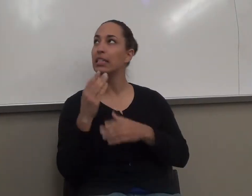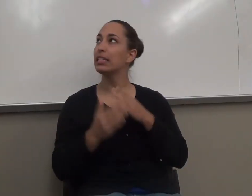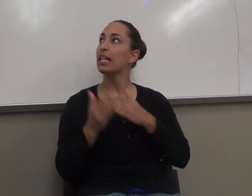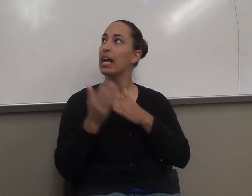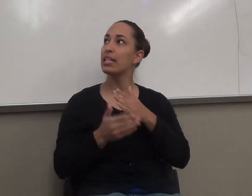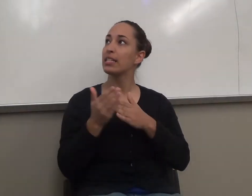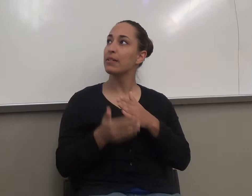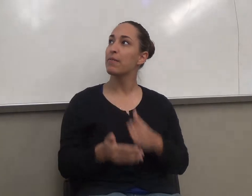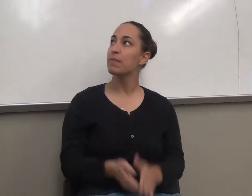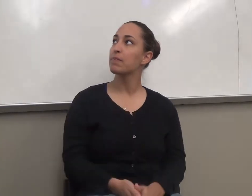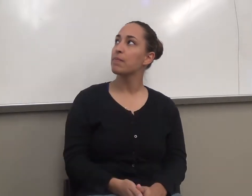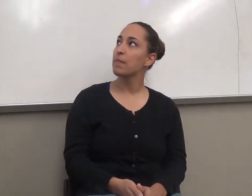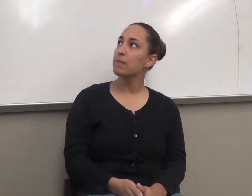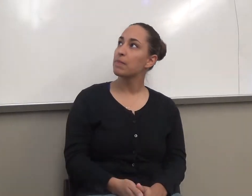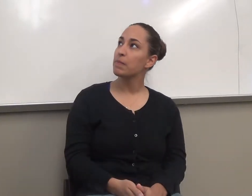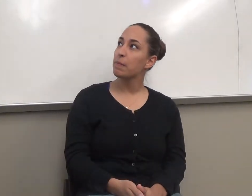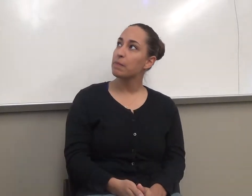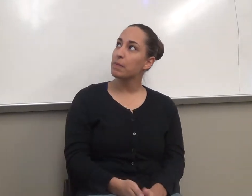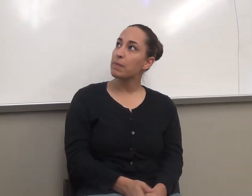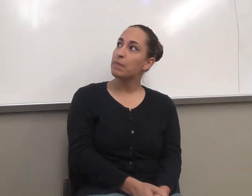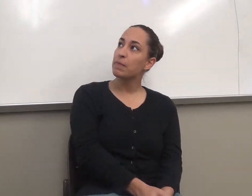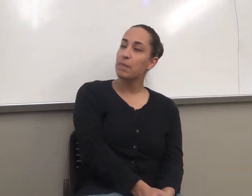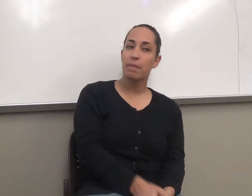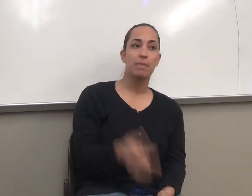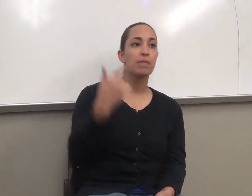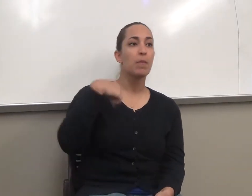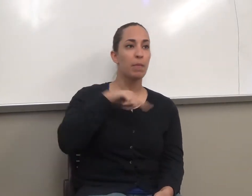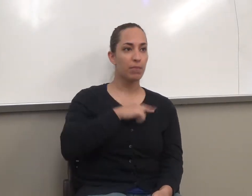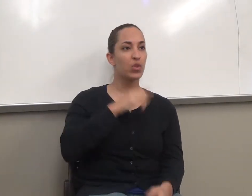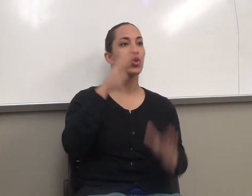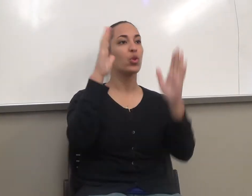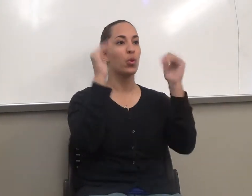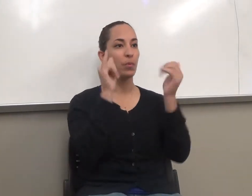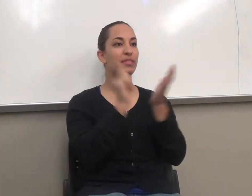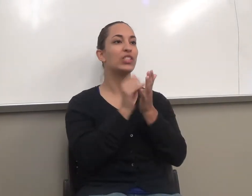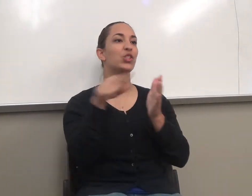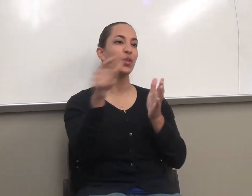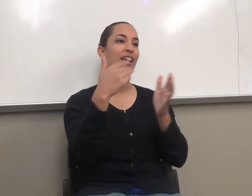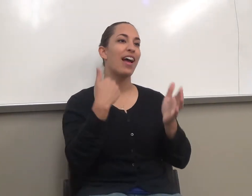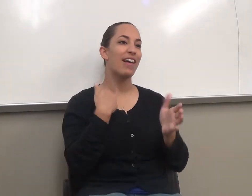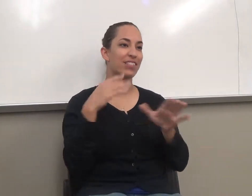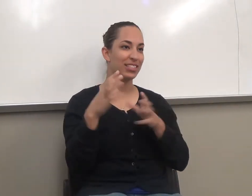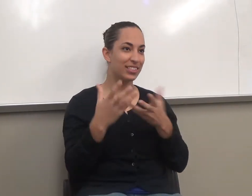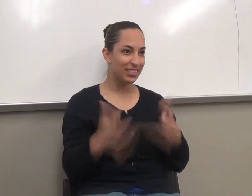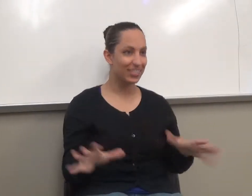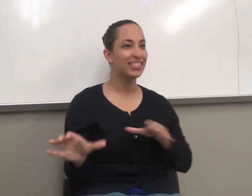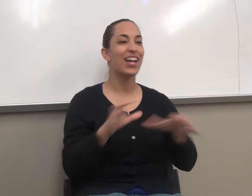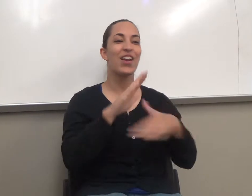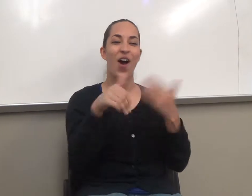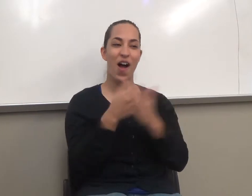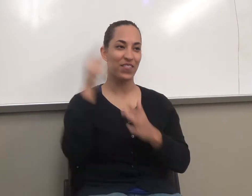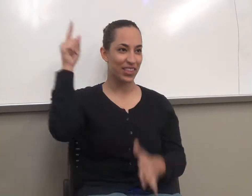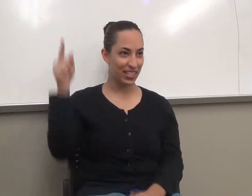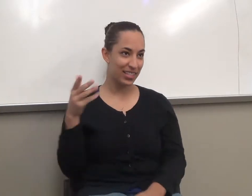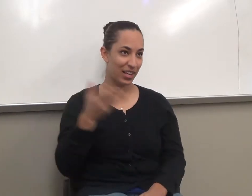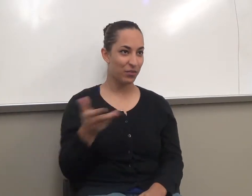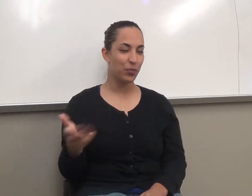going to, we hope that you have done all this stuff. You've checked to make sure that you have some